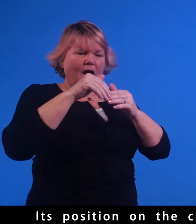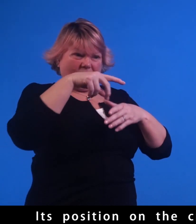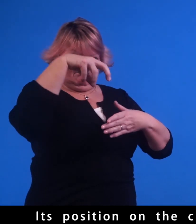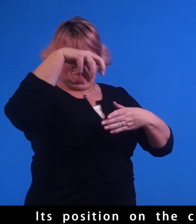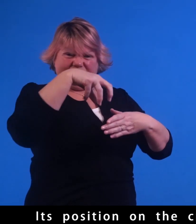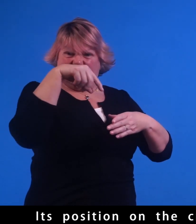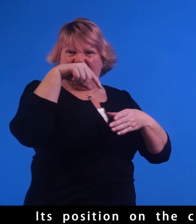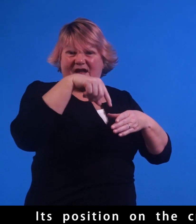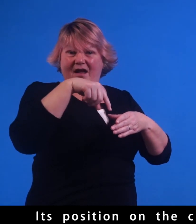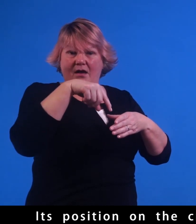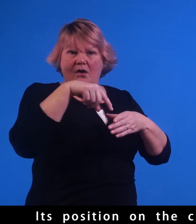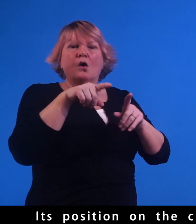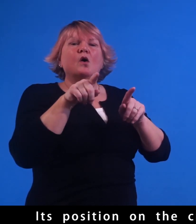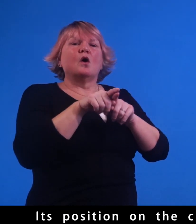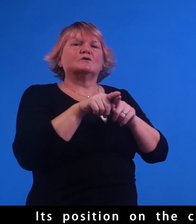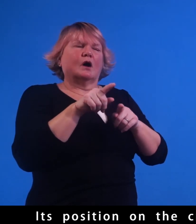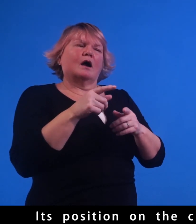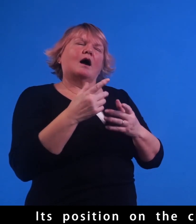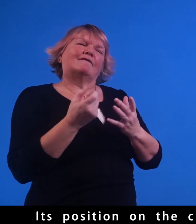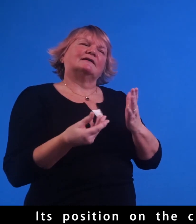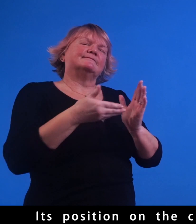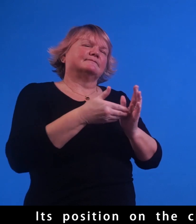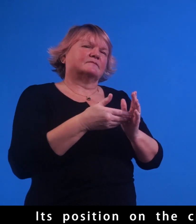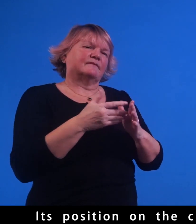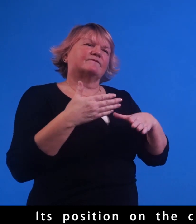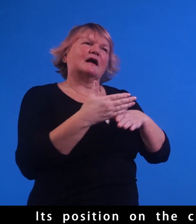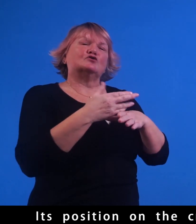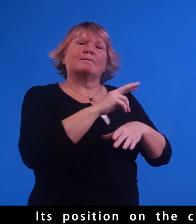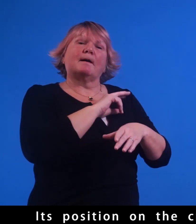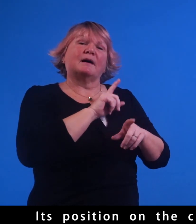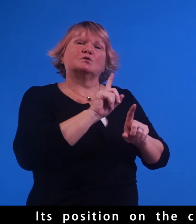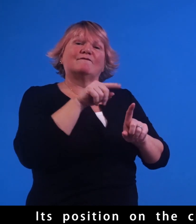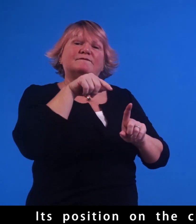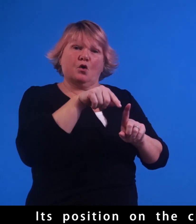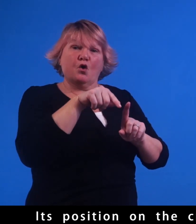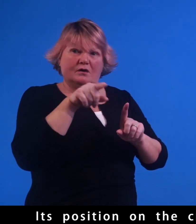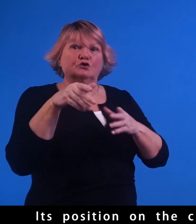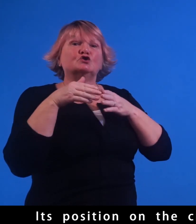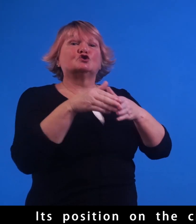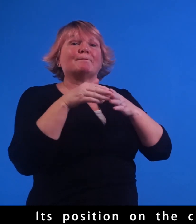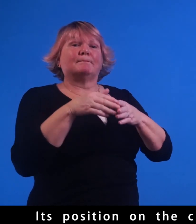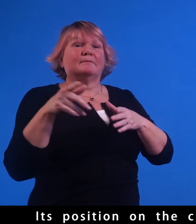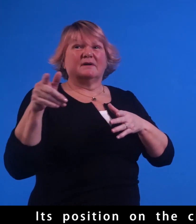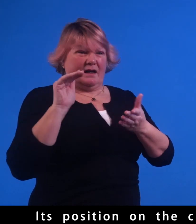Its position on the crest of Calton Hill also served a functional purpose to the ships in Leith